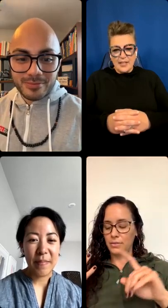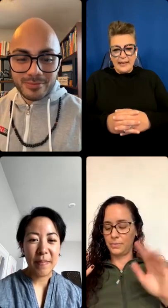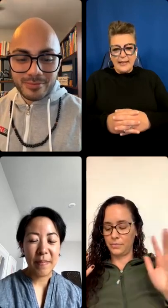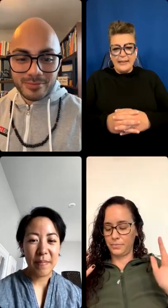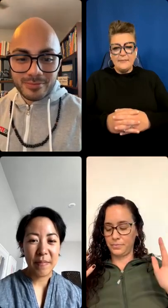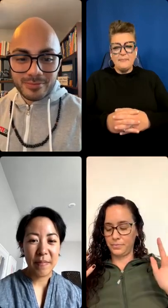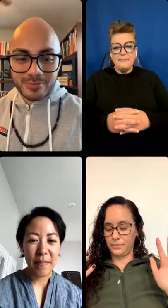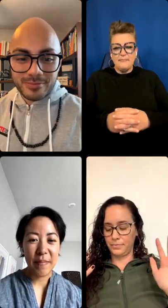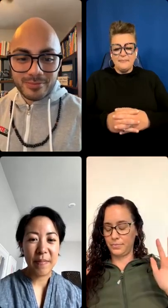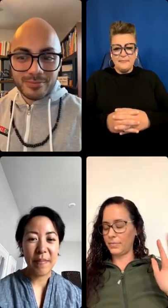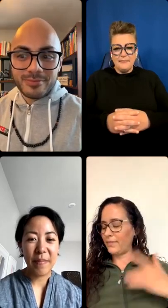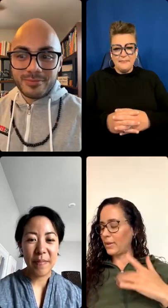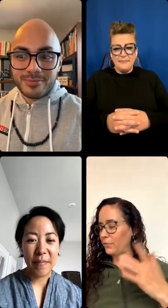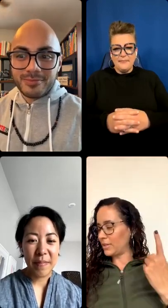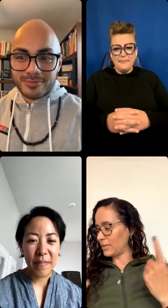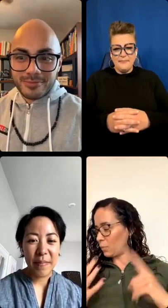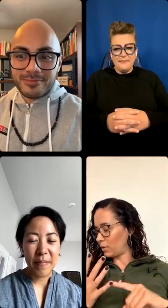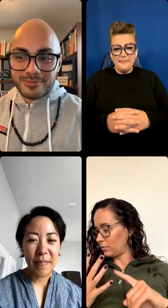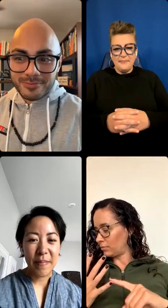Latasha Lane,